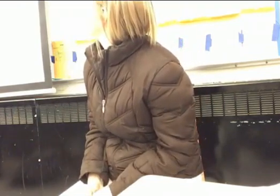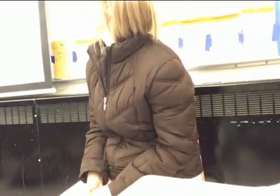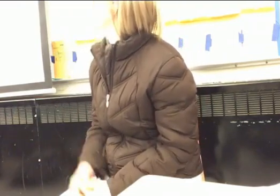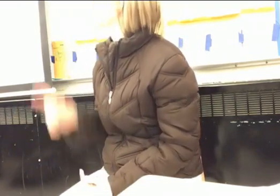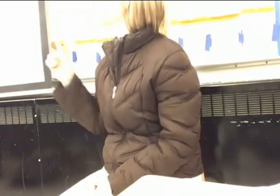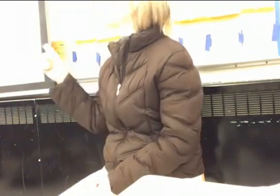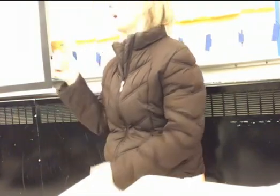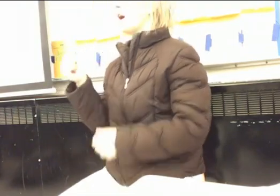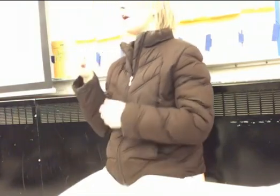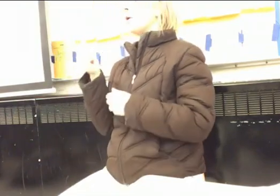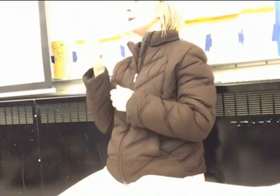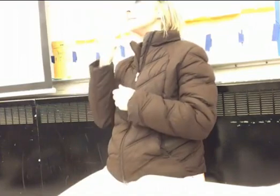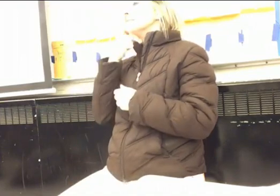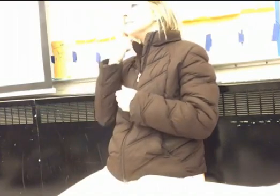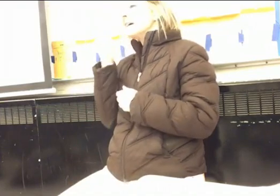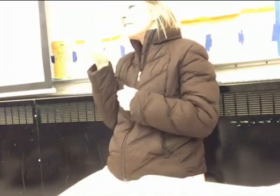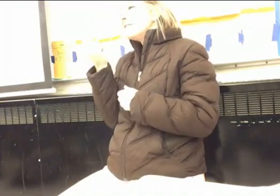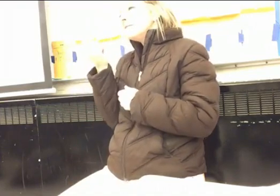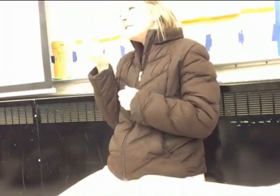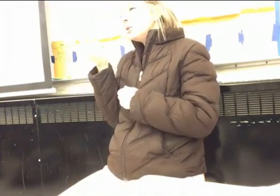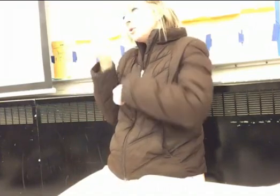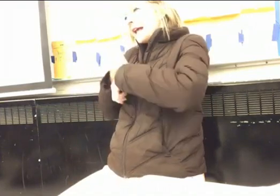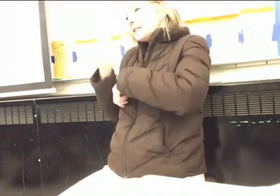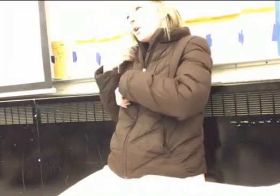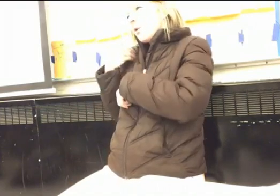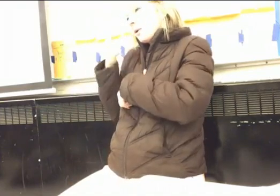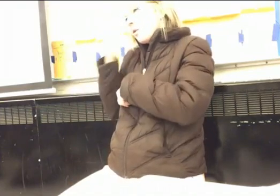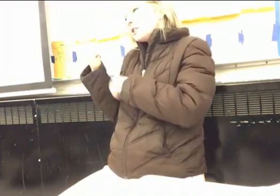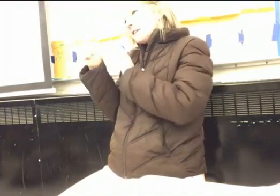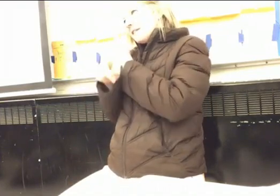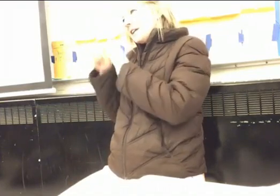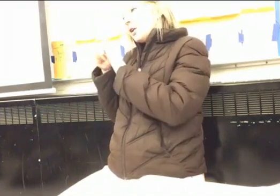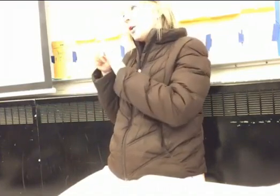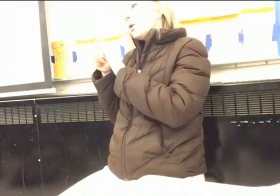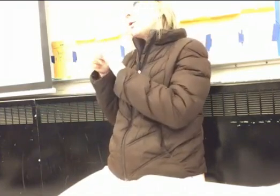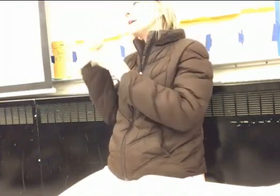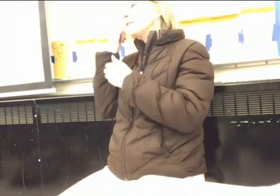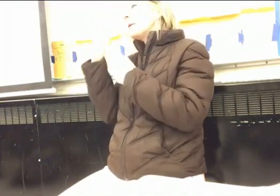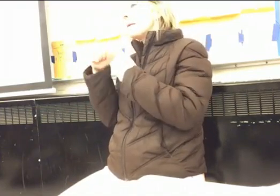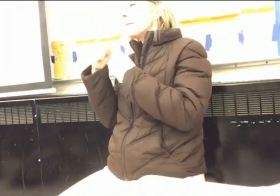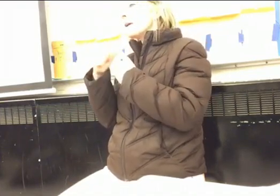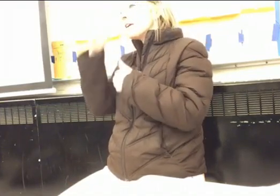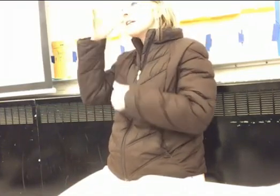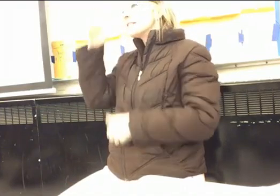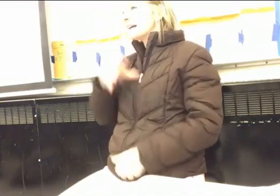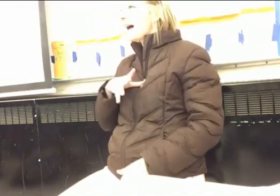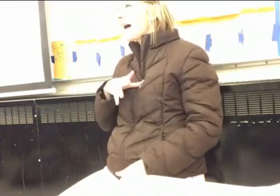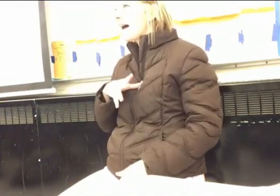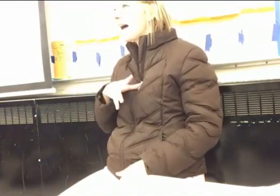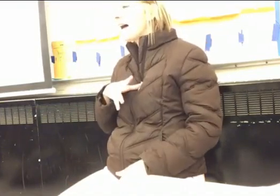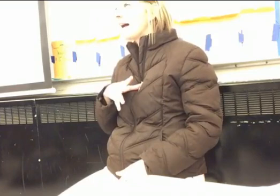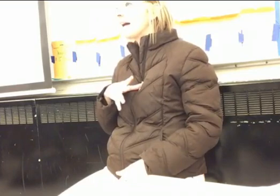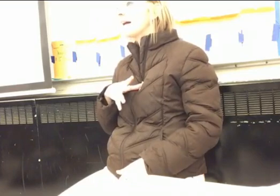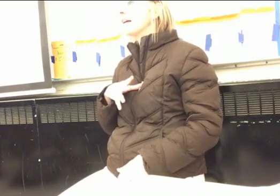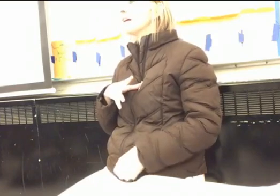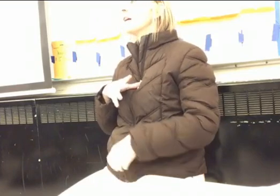Now, a few class periods ago, we watched a video where, if you remember, there was this guy that was on